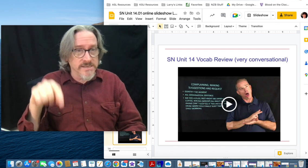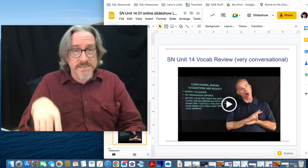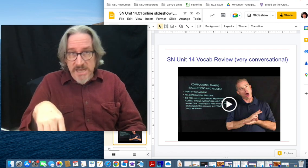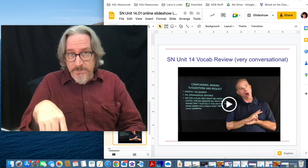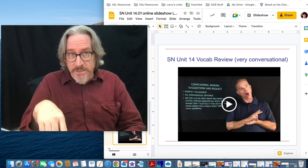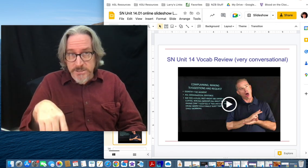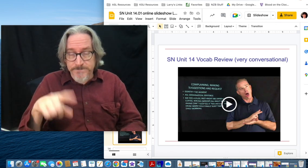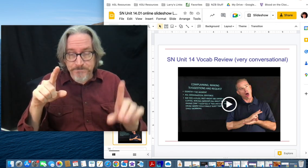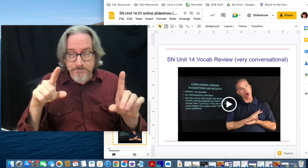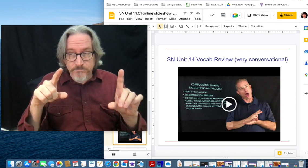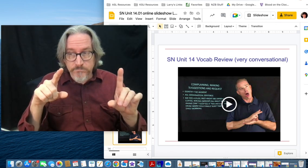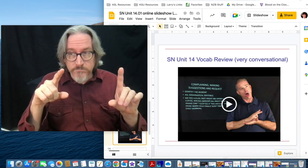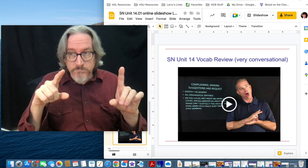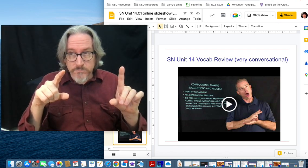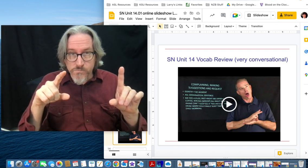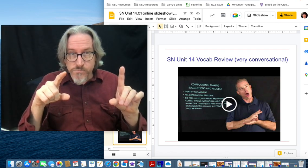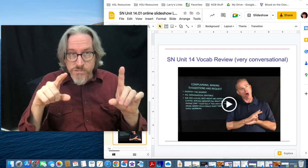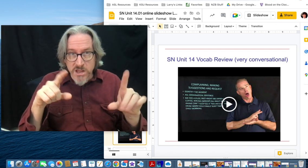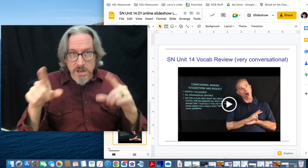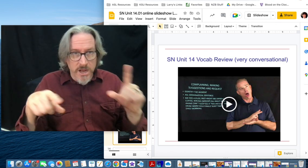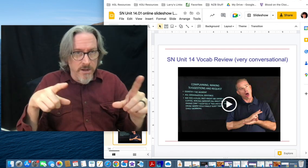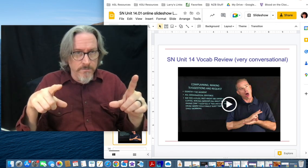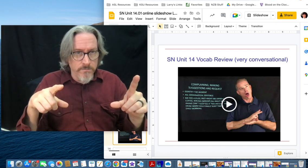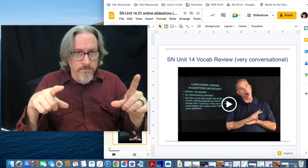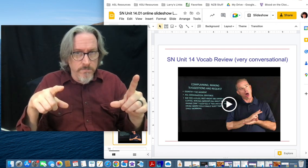an assignment.